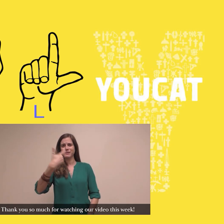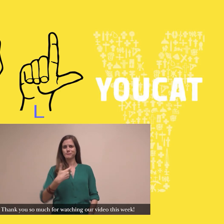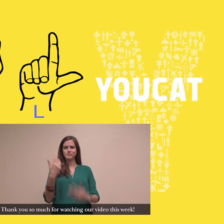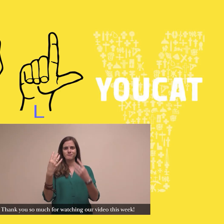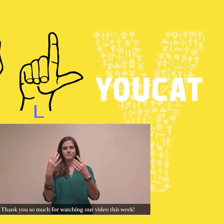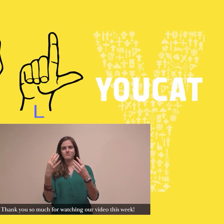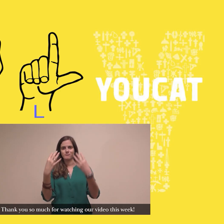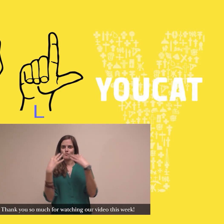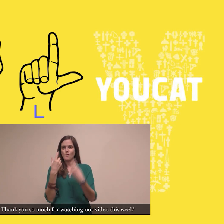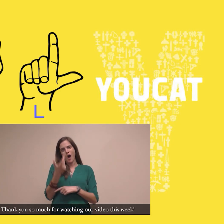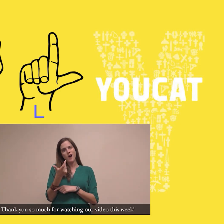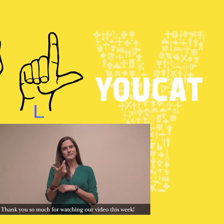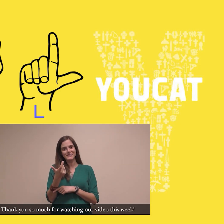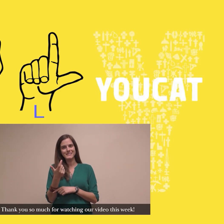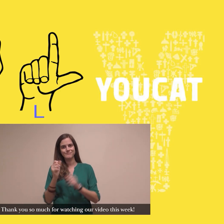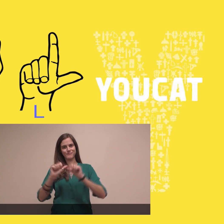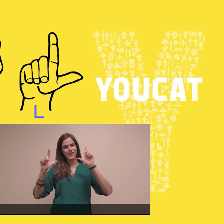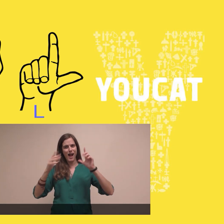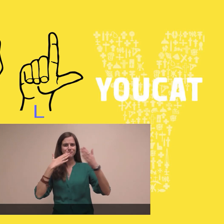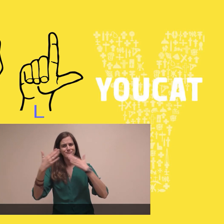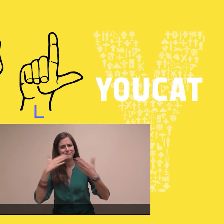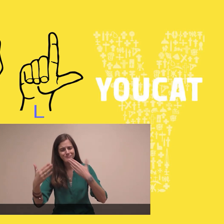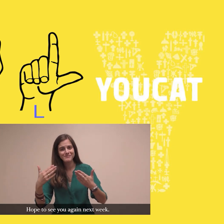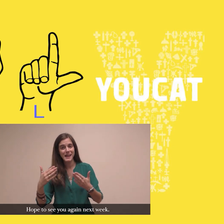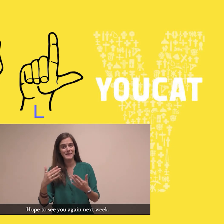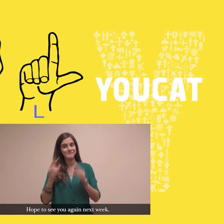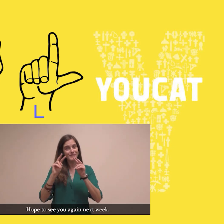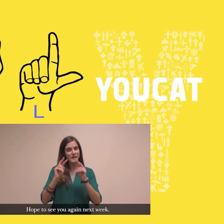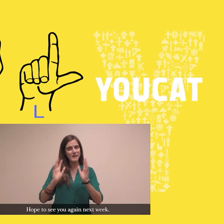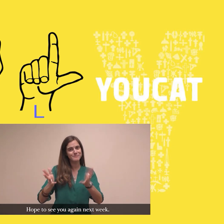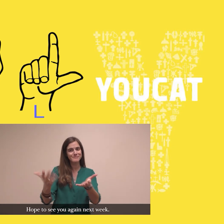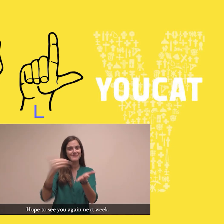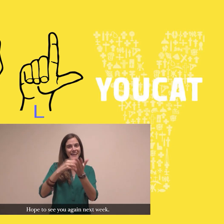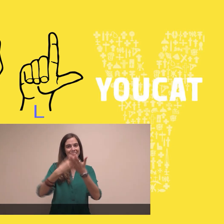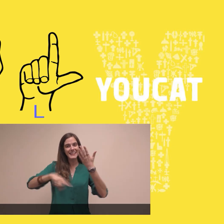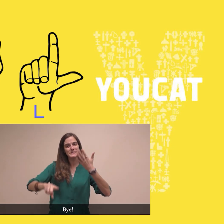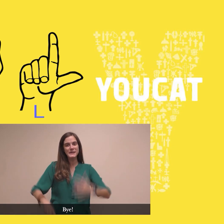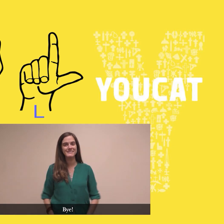much for watching our video this week Hope to see you again next week Bye